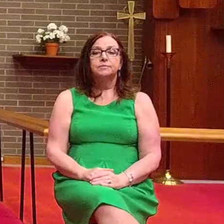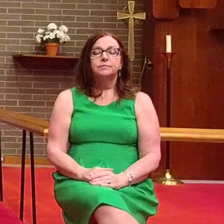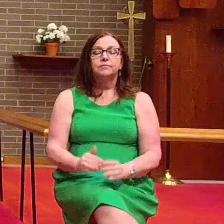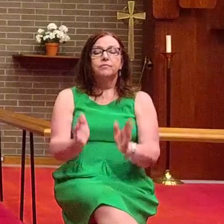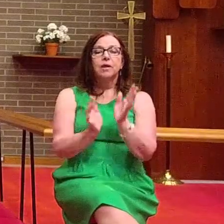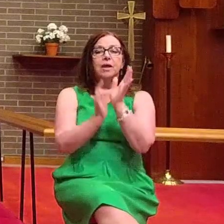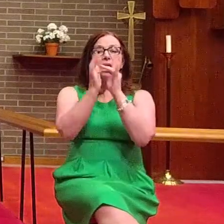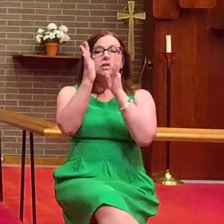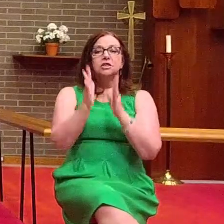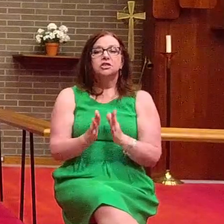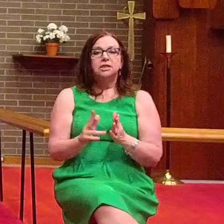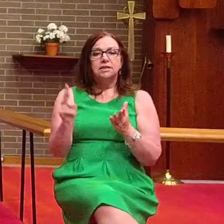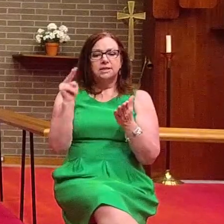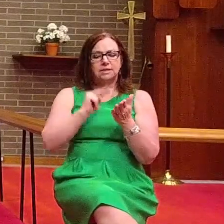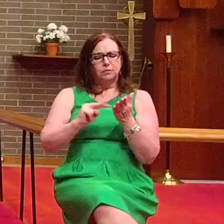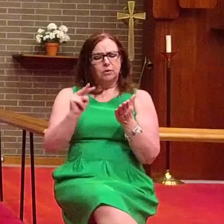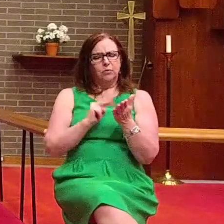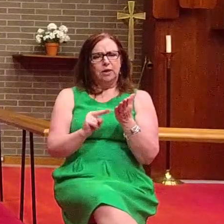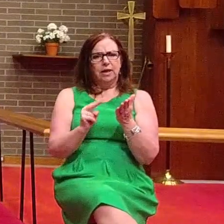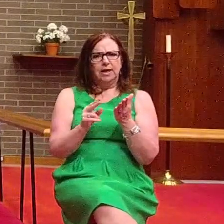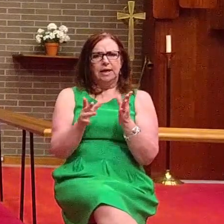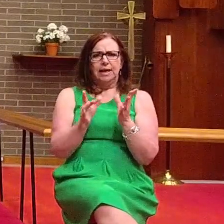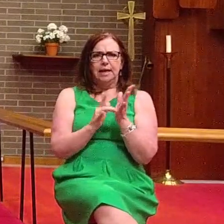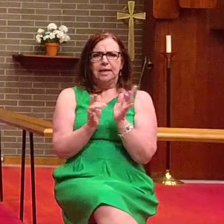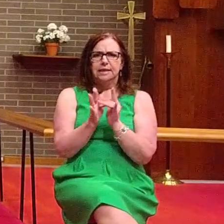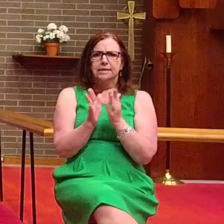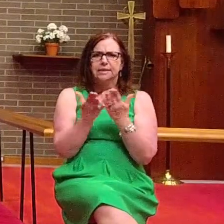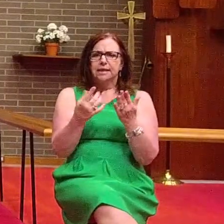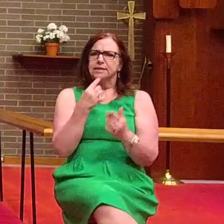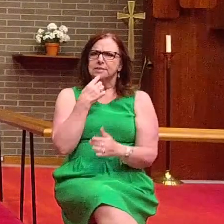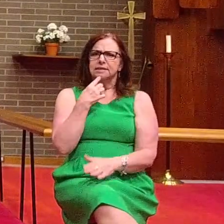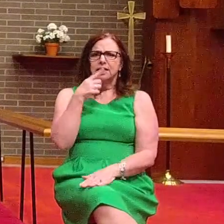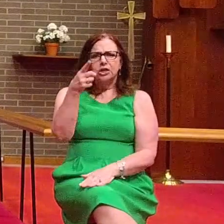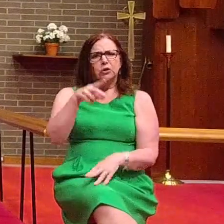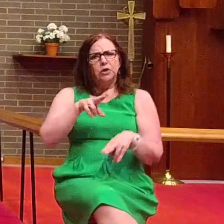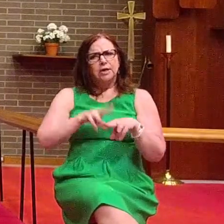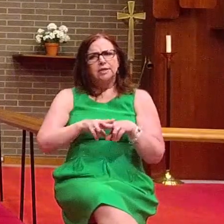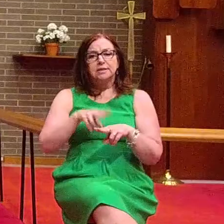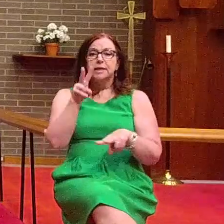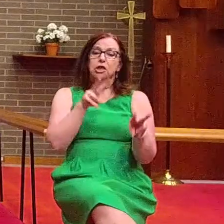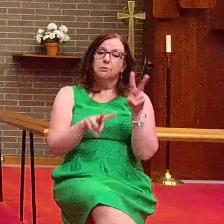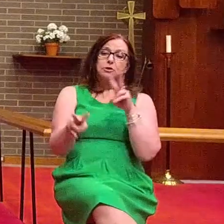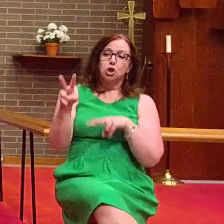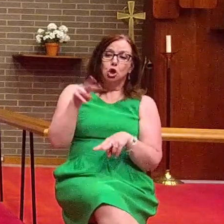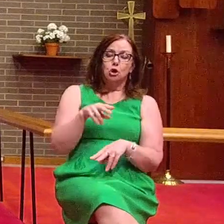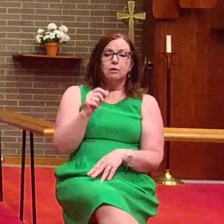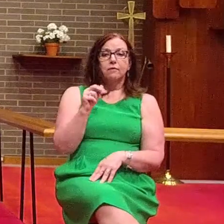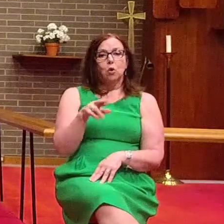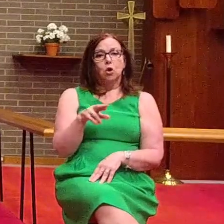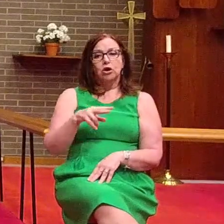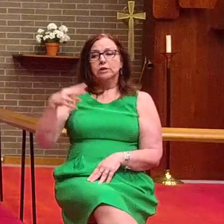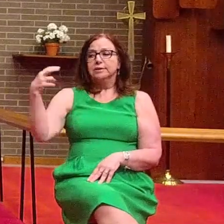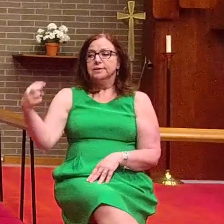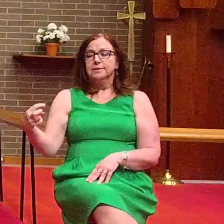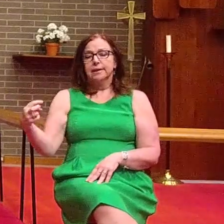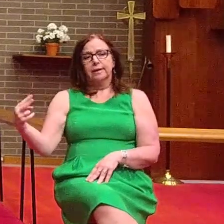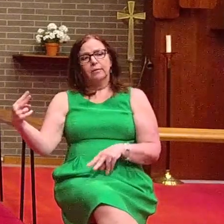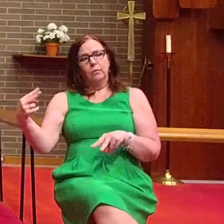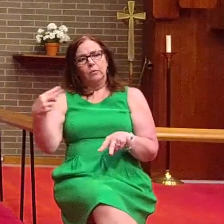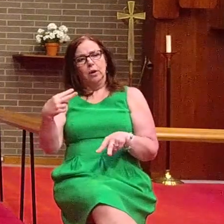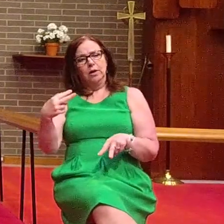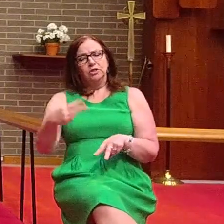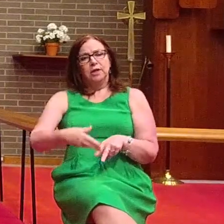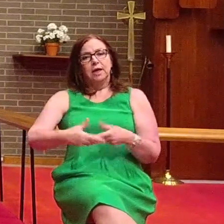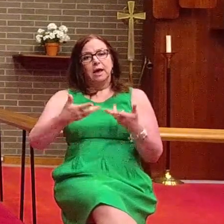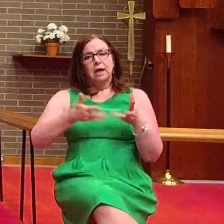Jesus in the text does not say you are observers or you are the one sitting on the sidelines letting God